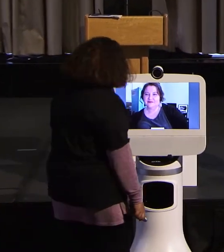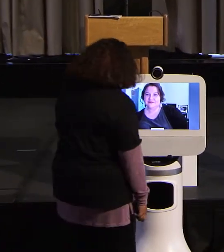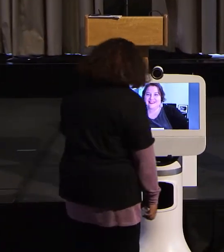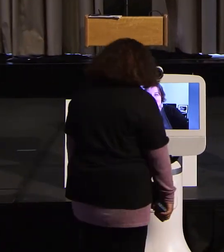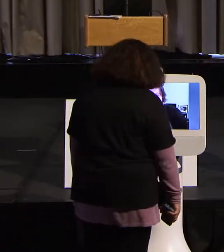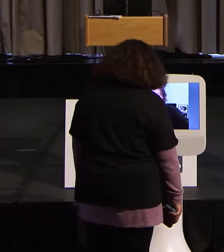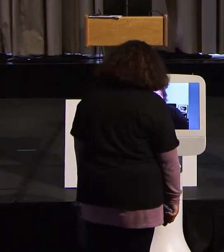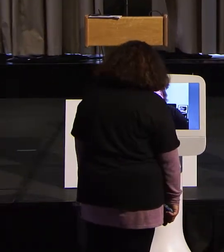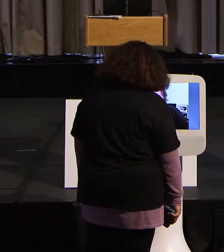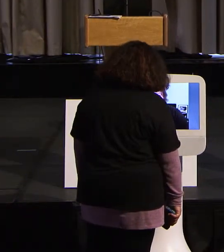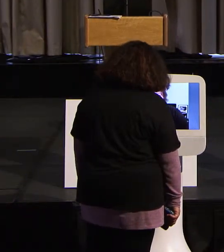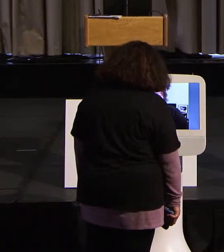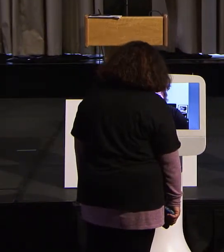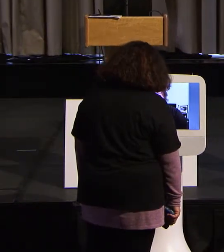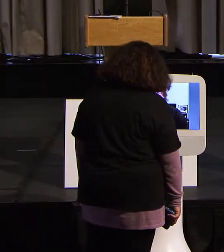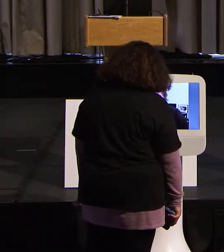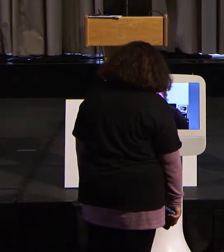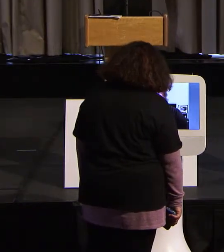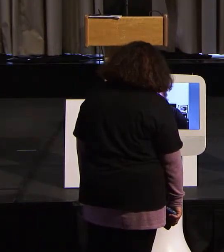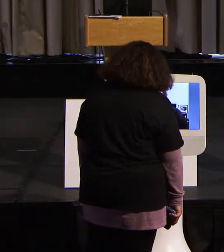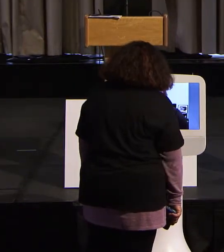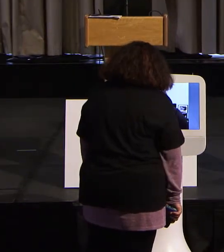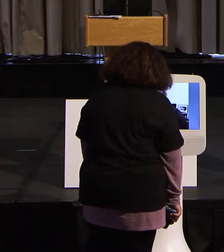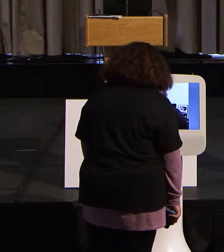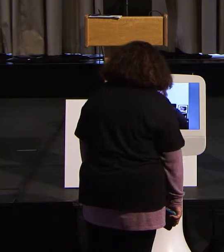So do you literally want me to be in your face?